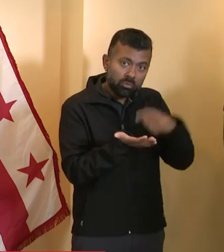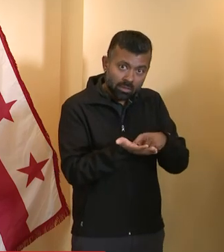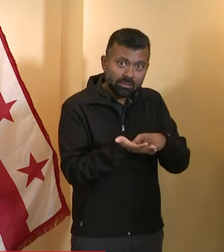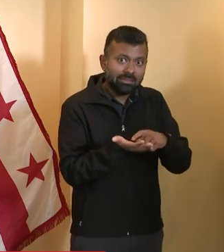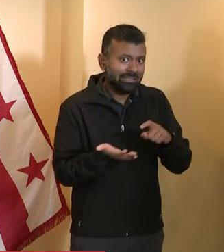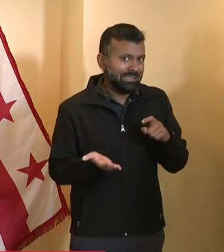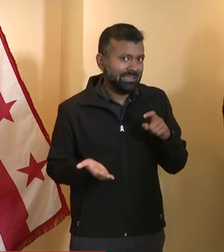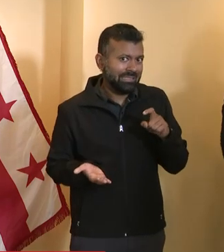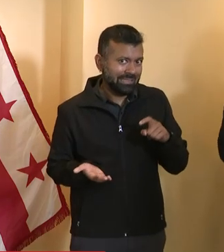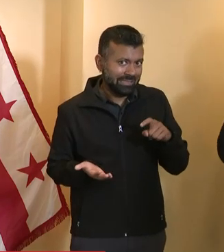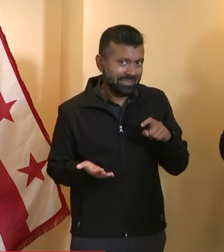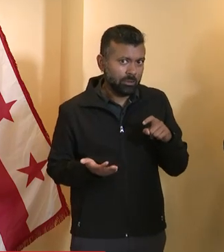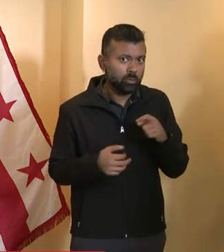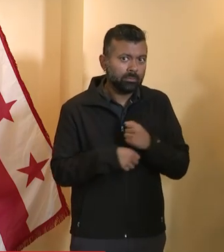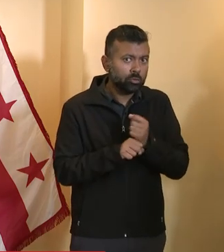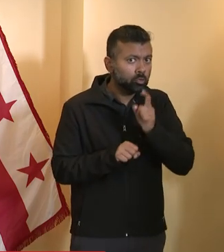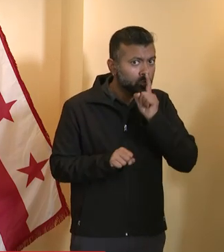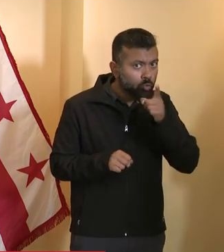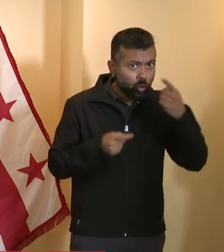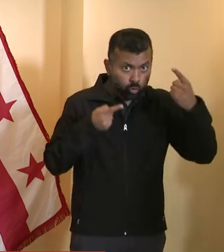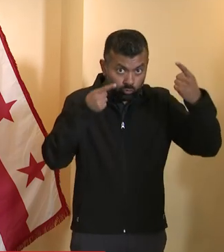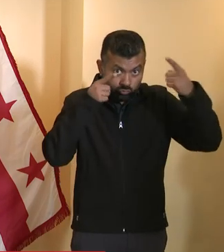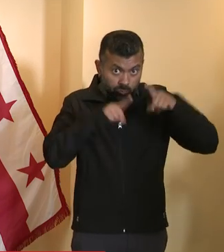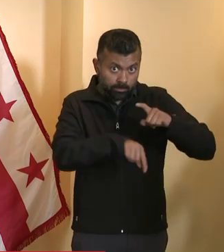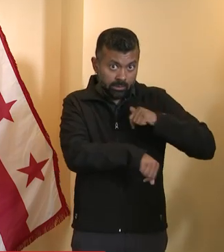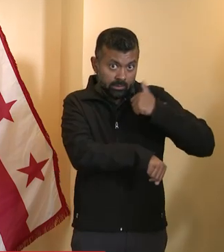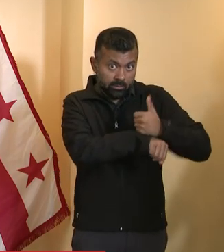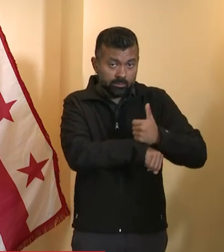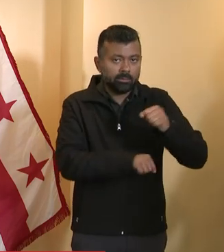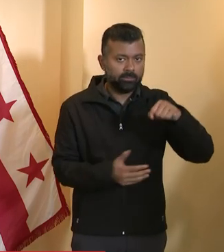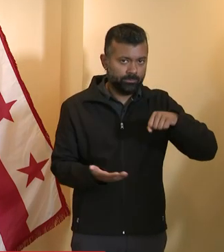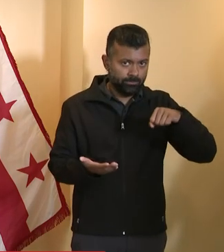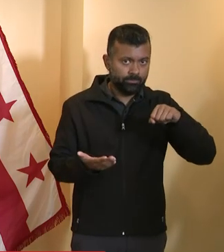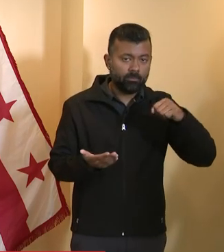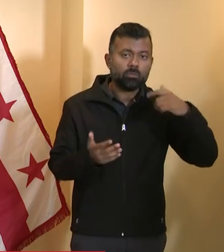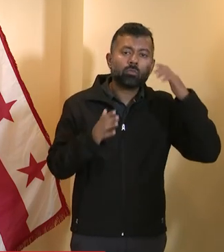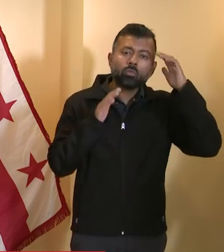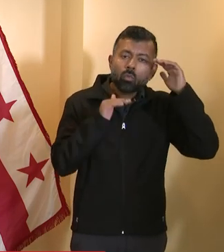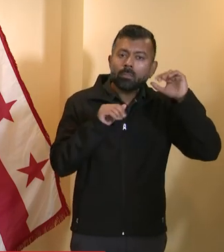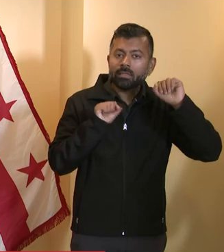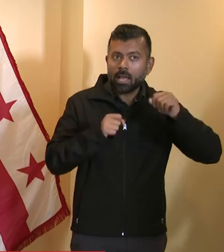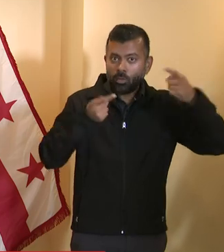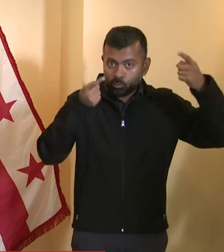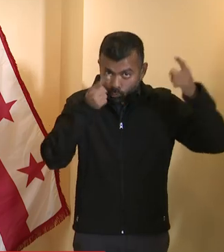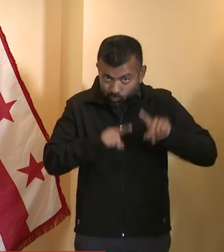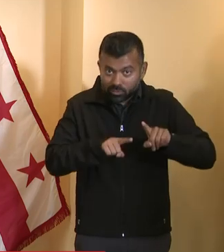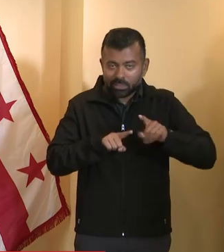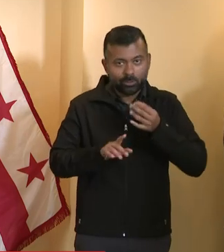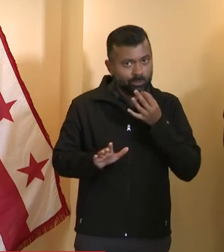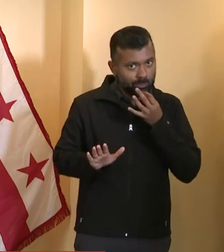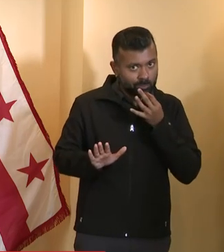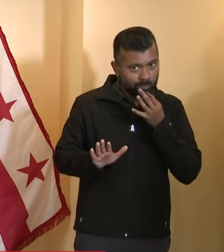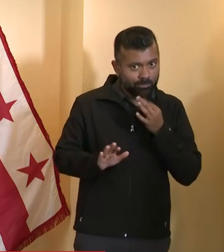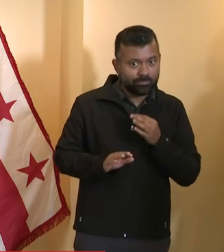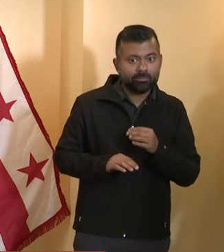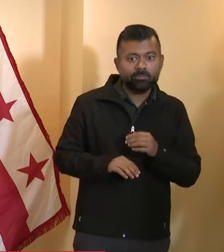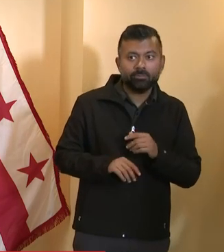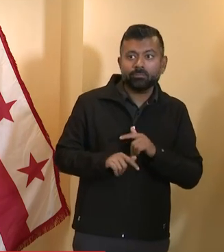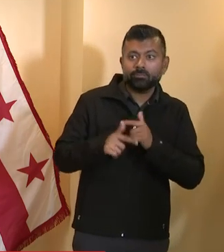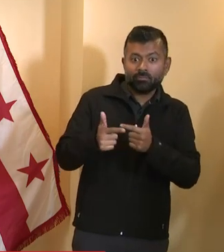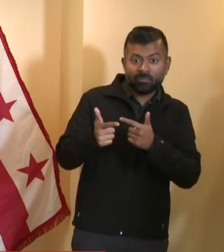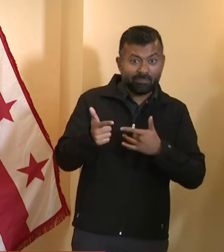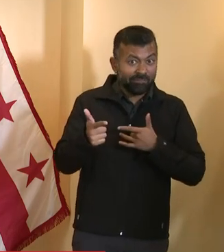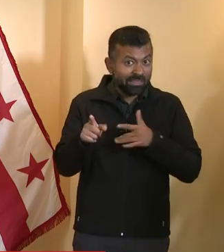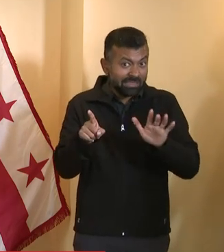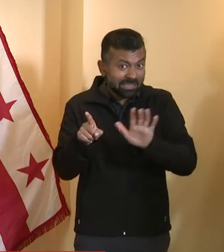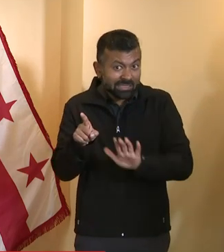to some agreement, and I hope that we're able to do that. Any thought on the timeline? Do you have a deadline in mind? You want to throw us any bone at